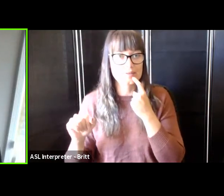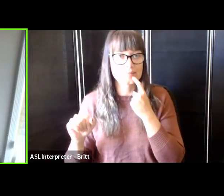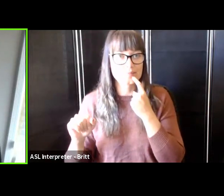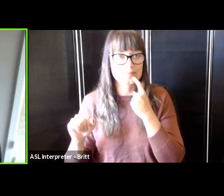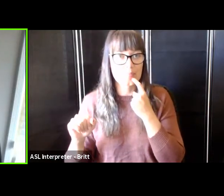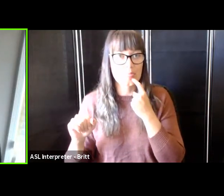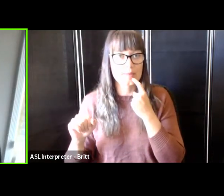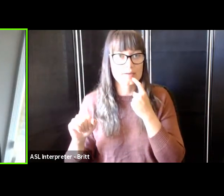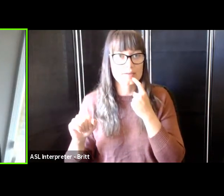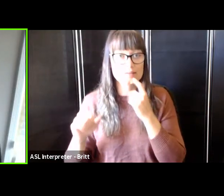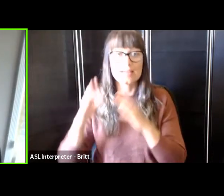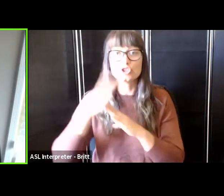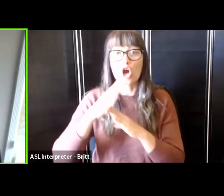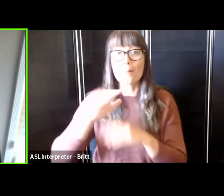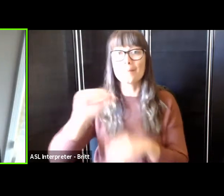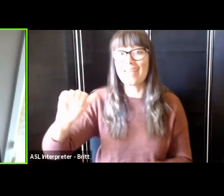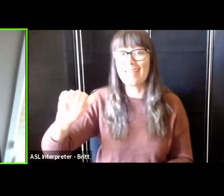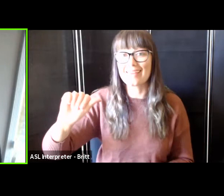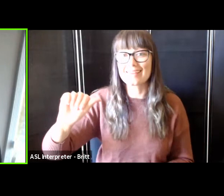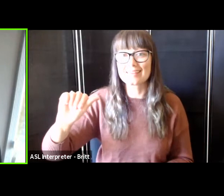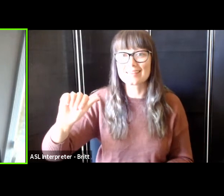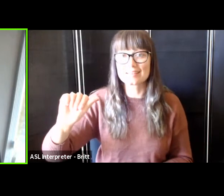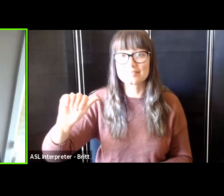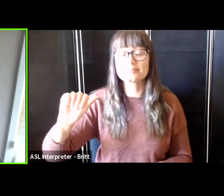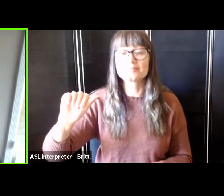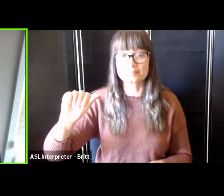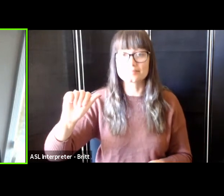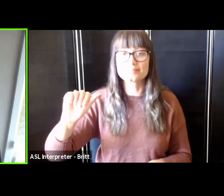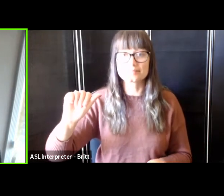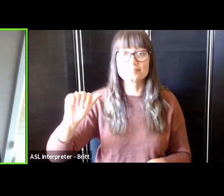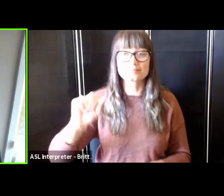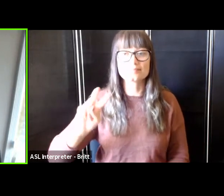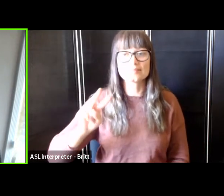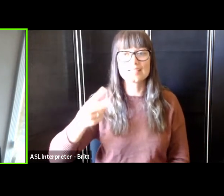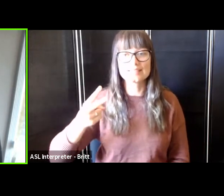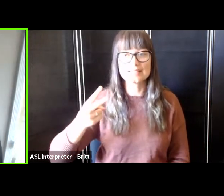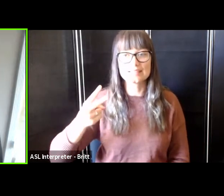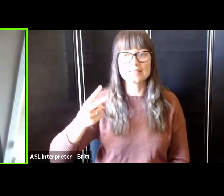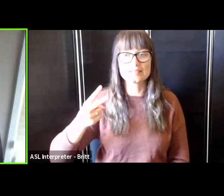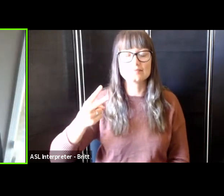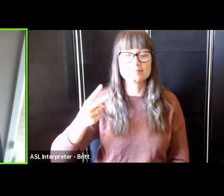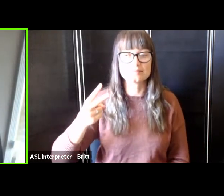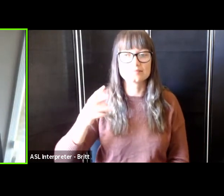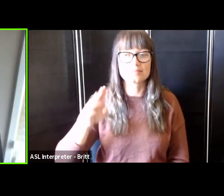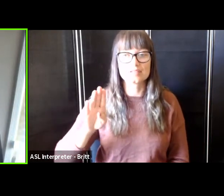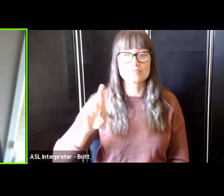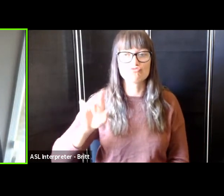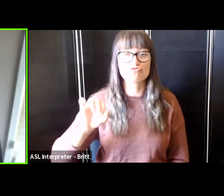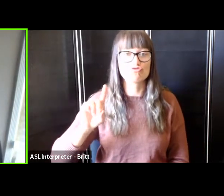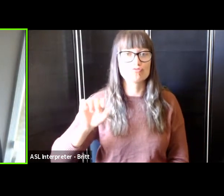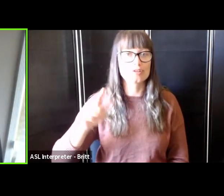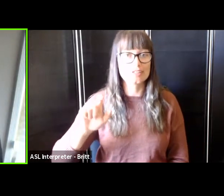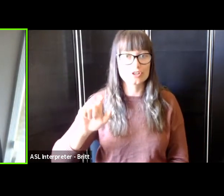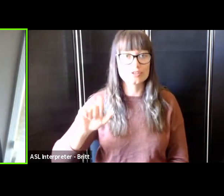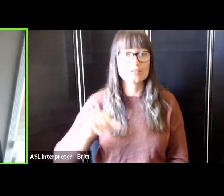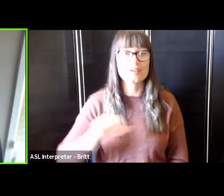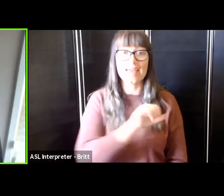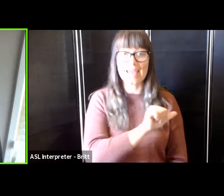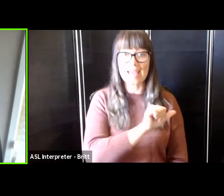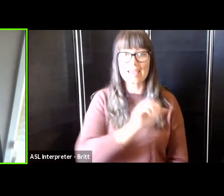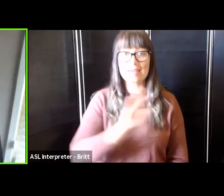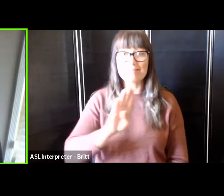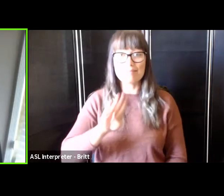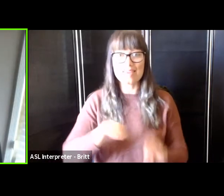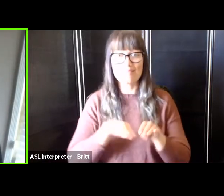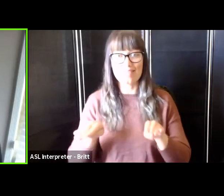And that top A is your second bridge as a man. That's at the A, B flat, B,